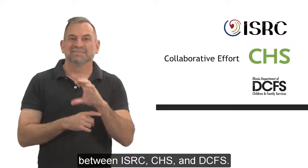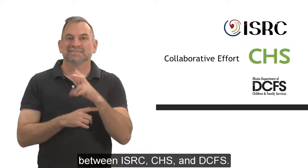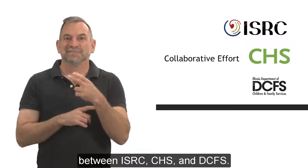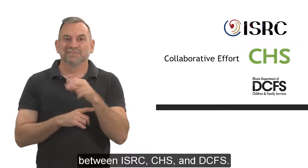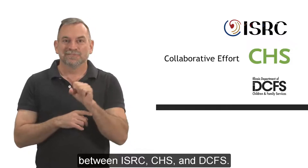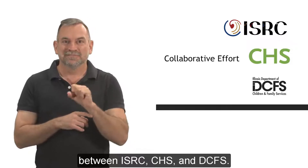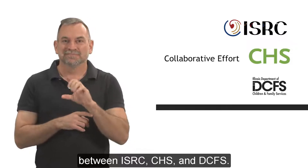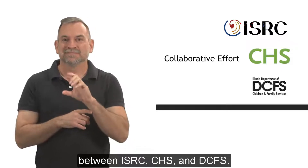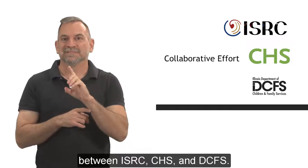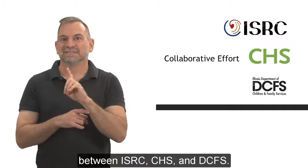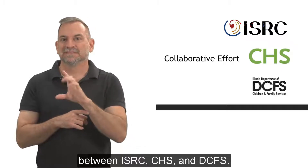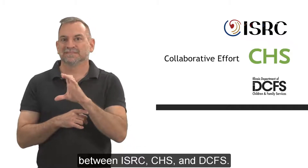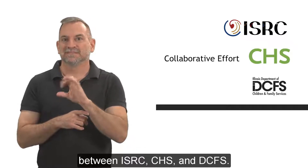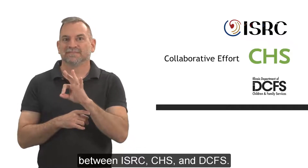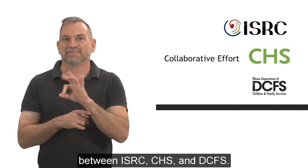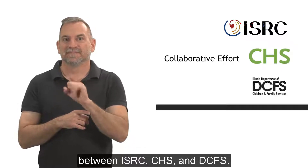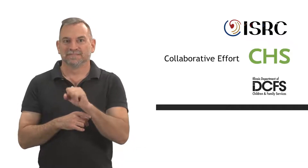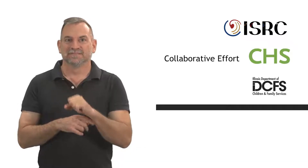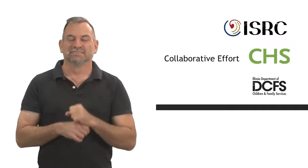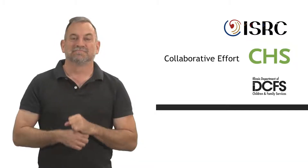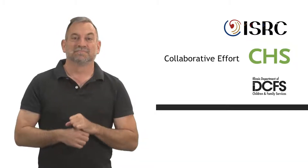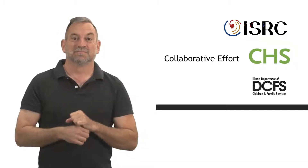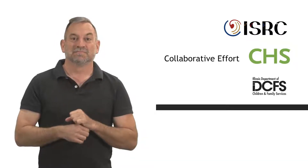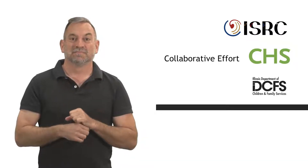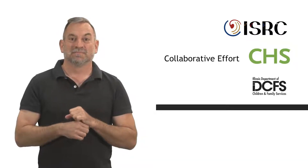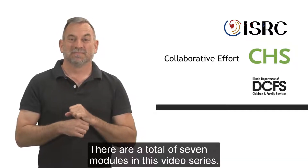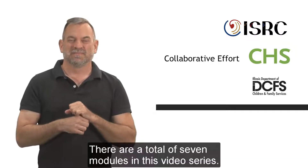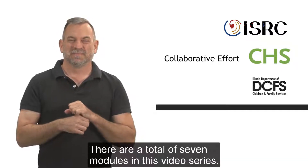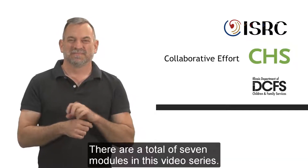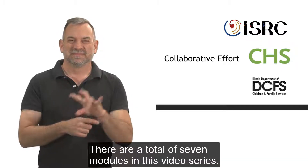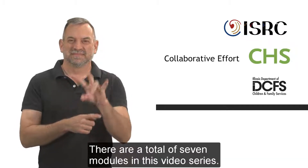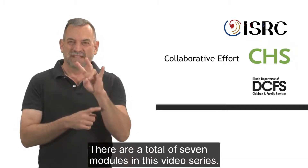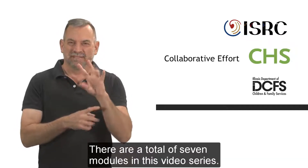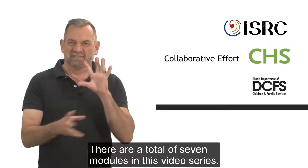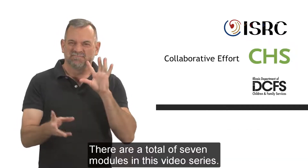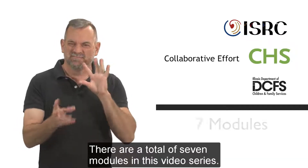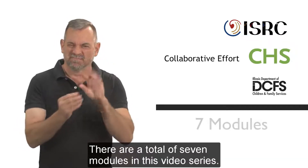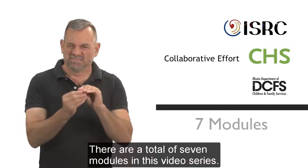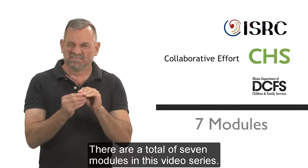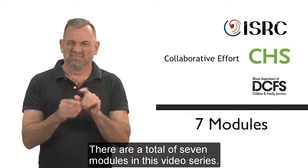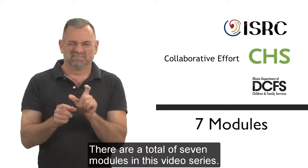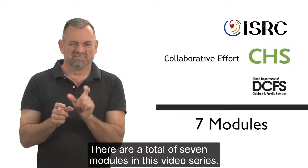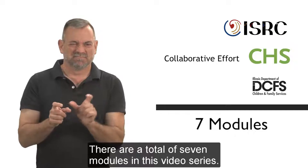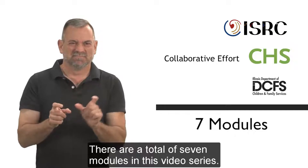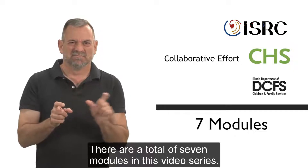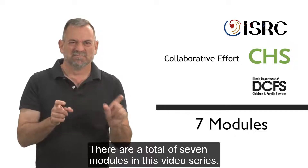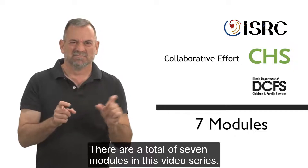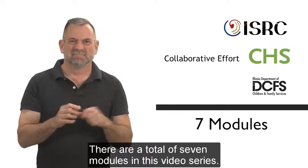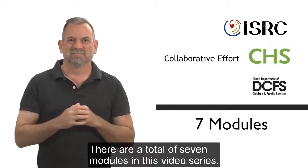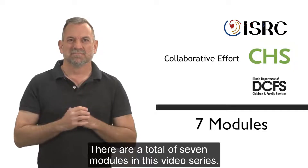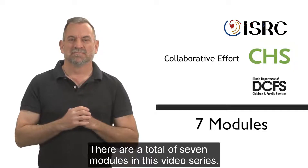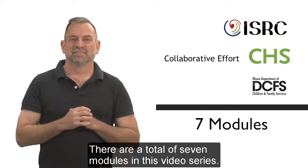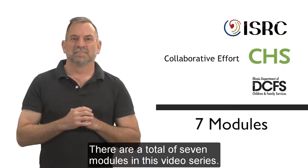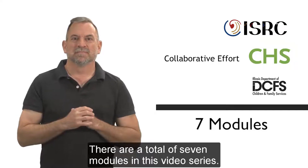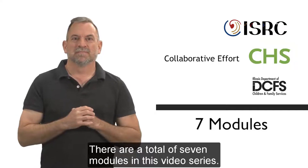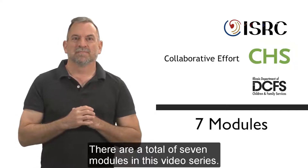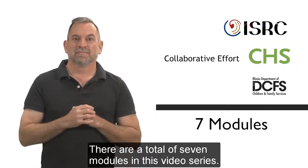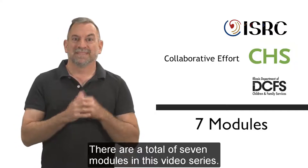and DCFS. There are a total of 7 modules in this video